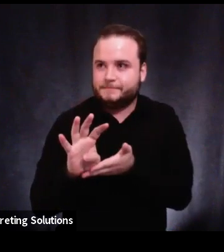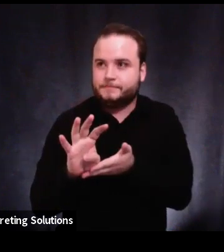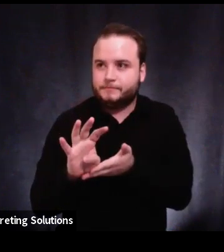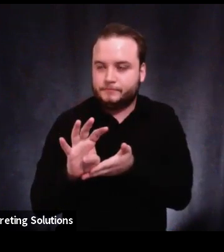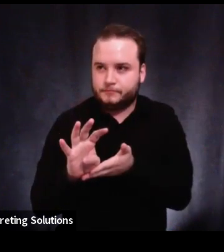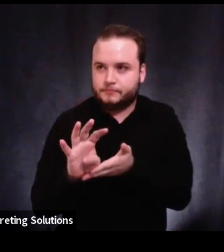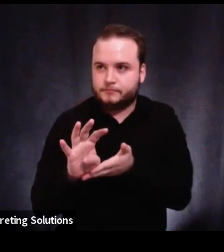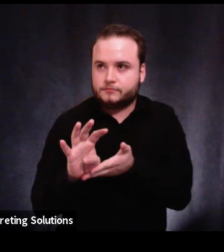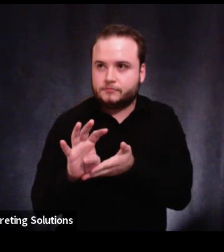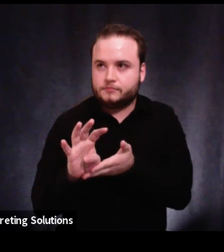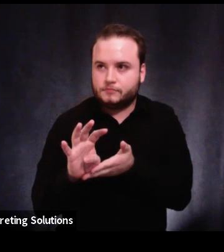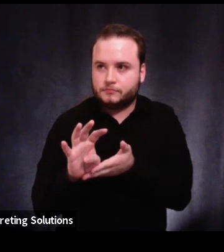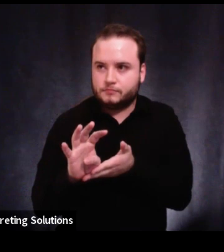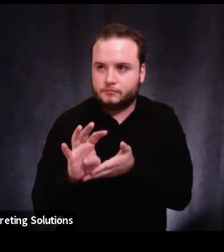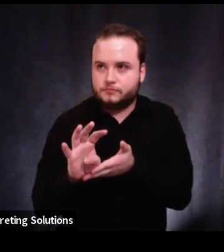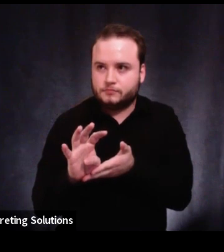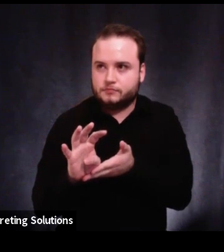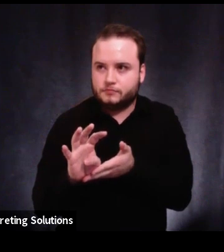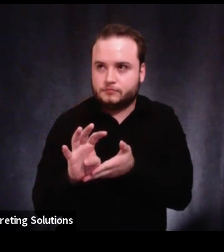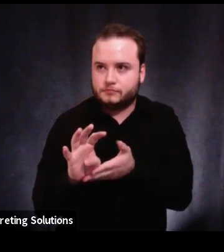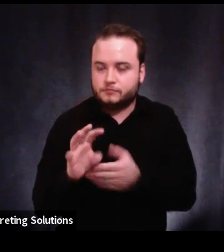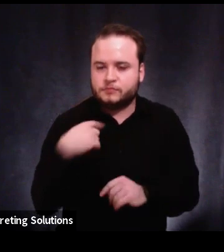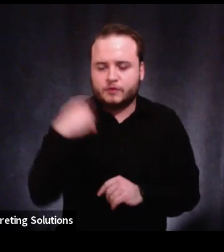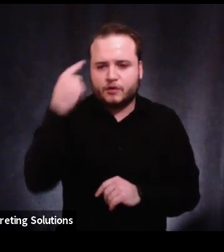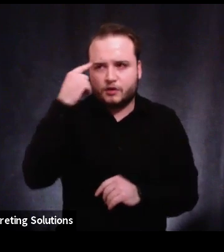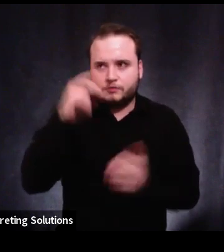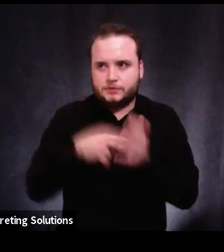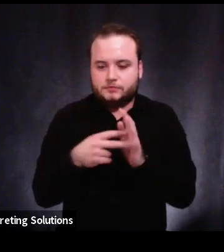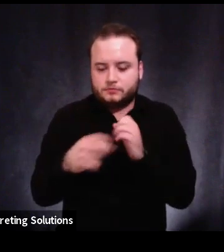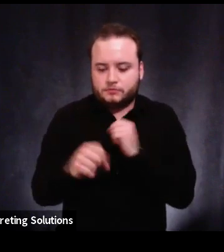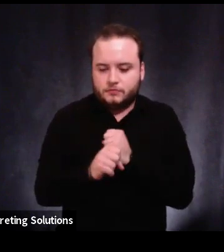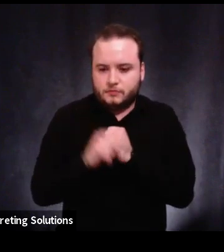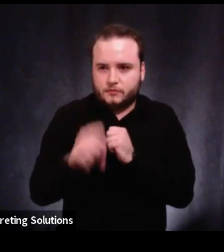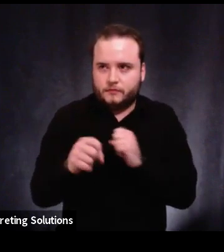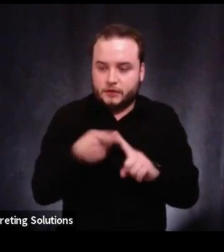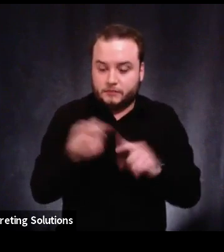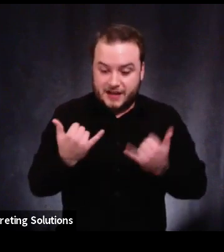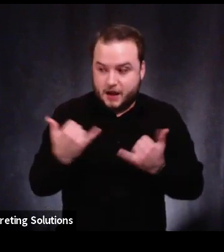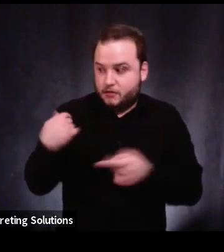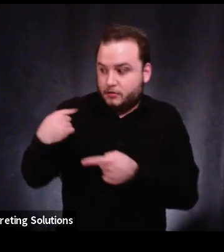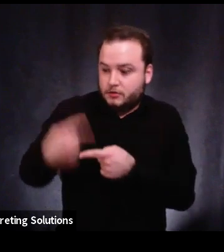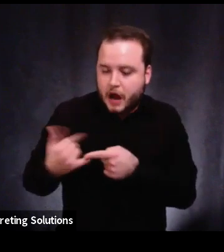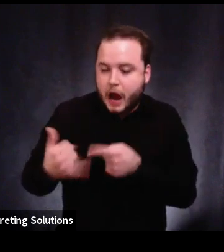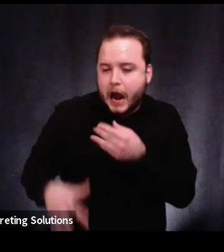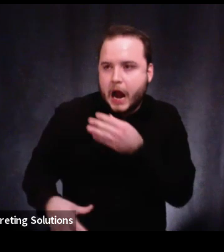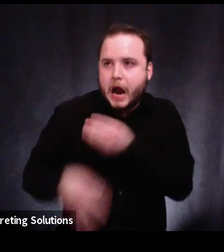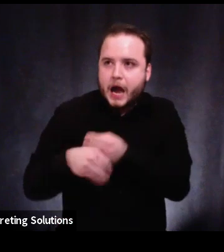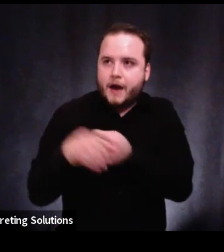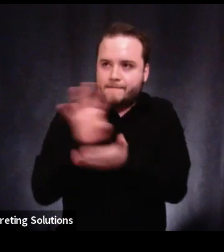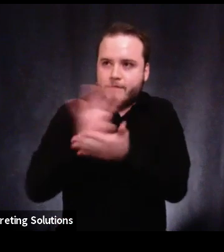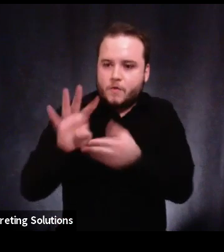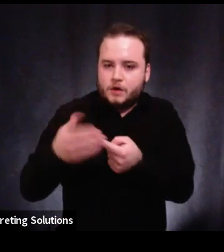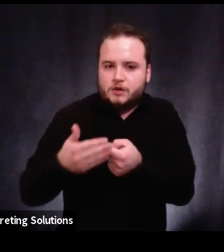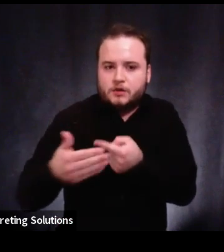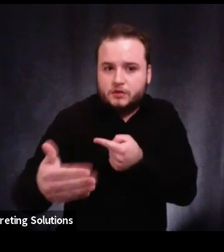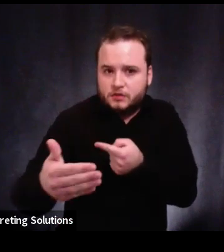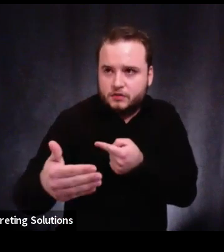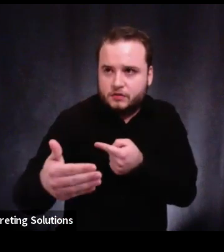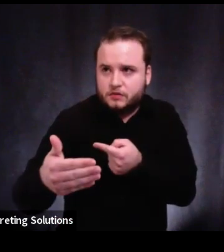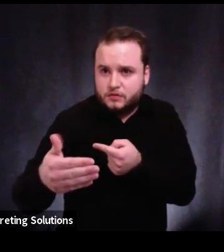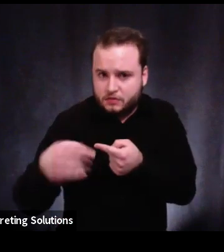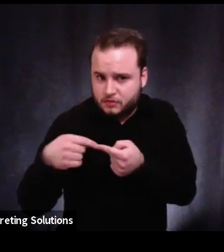extending for another 4 weeks, similar to what we've done now. And I know another reporter had just said that they took it to mean extending